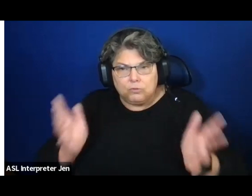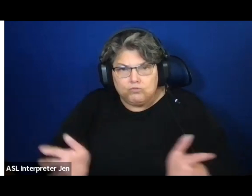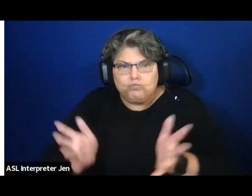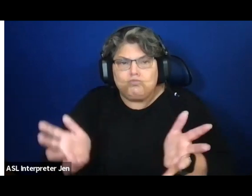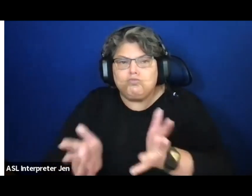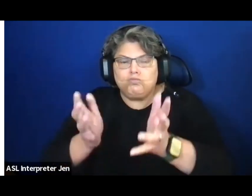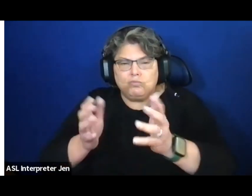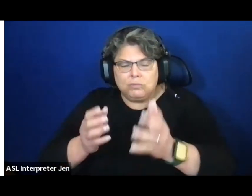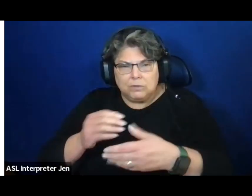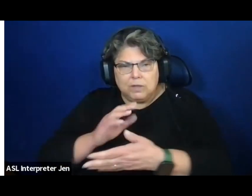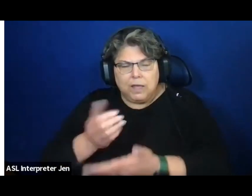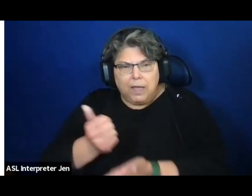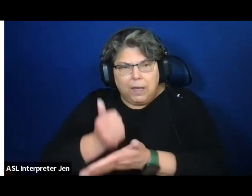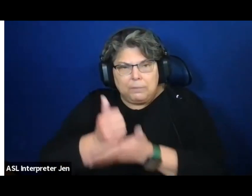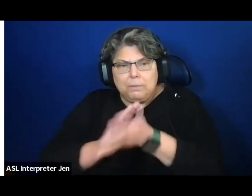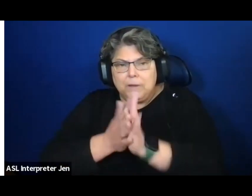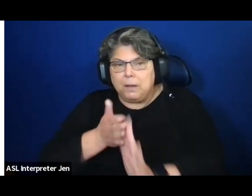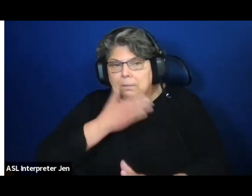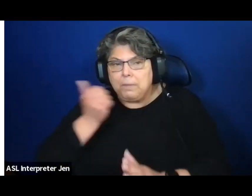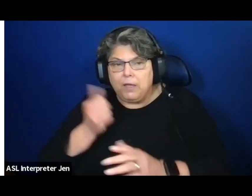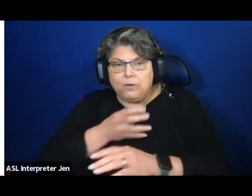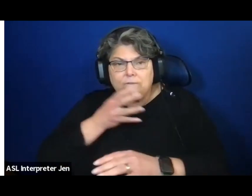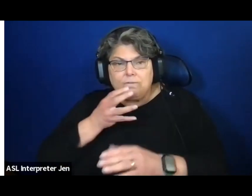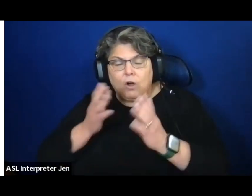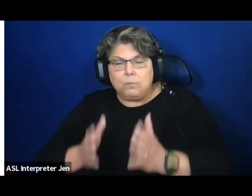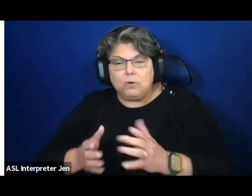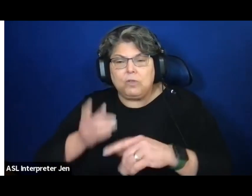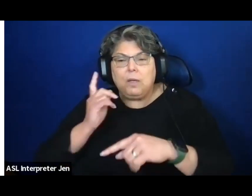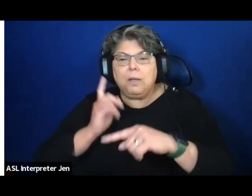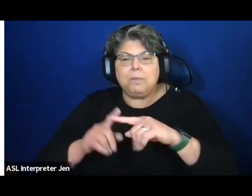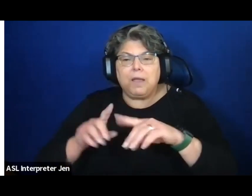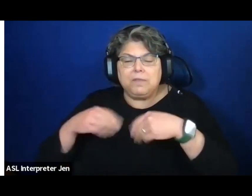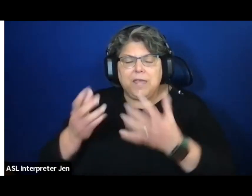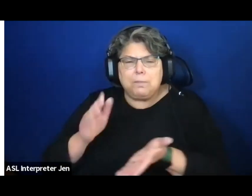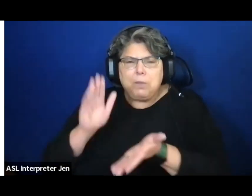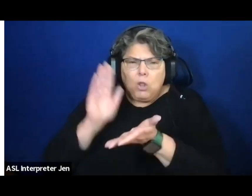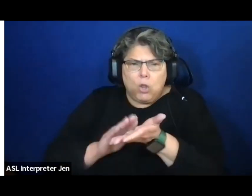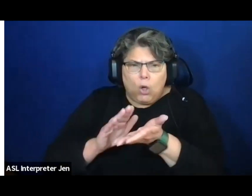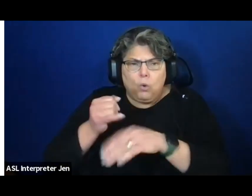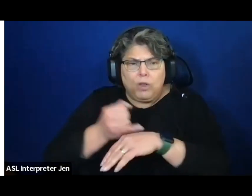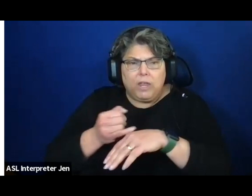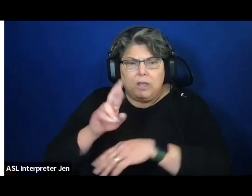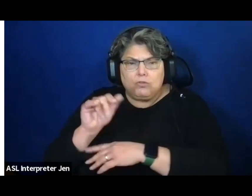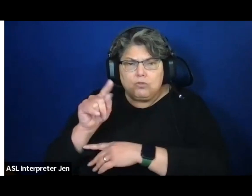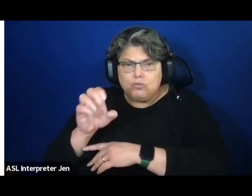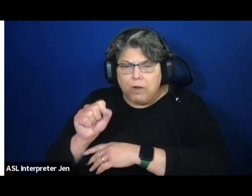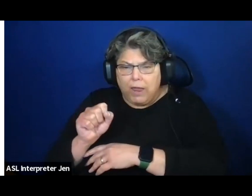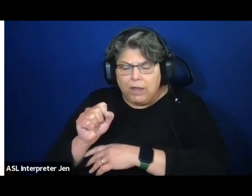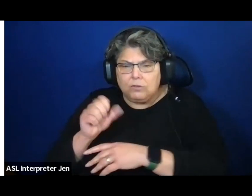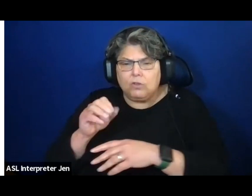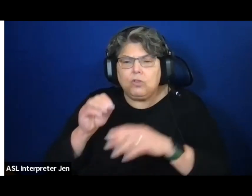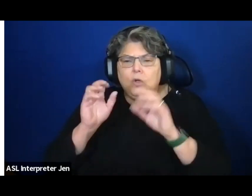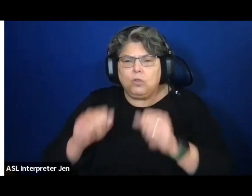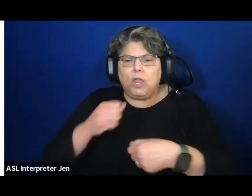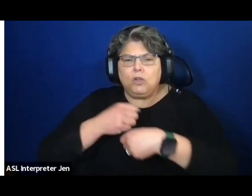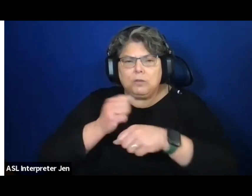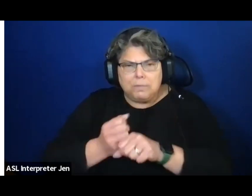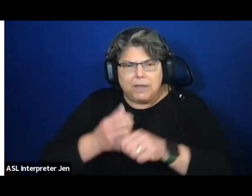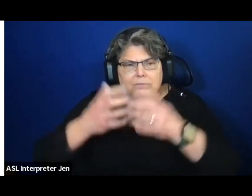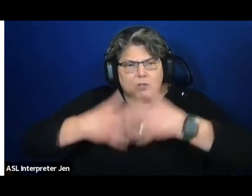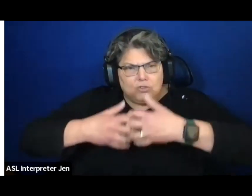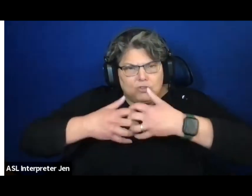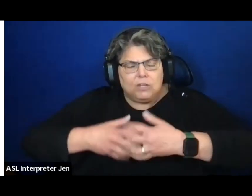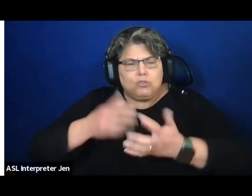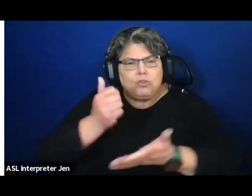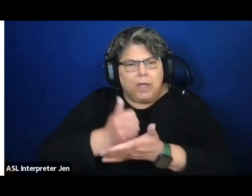in farming. Not only that, they provided low interest rates in order that they could mechanize their farm.